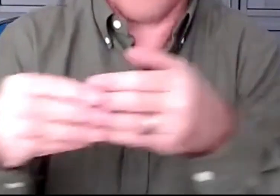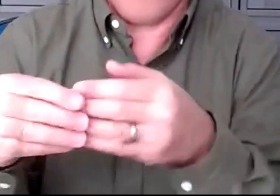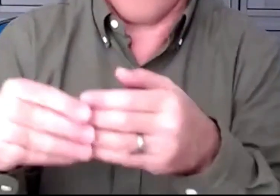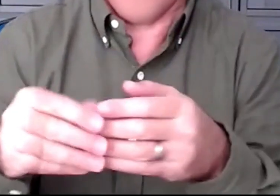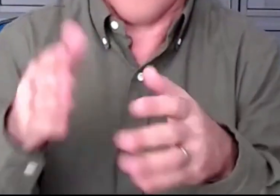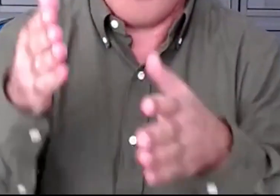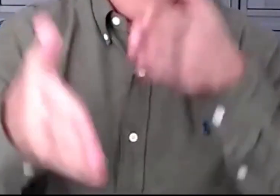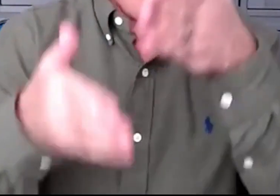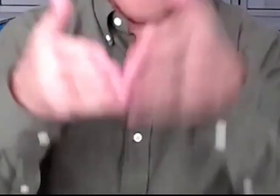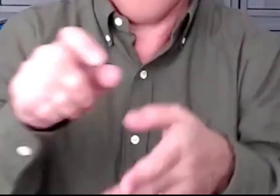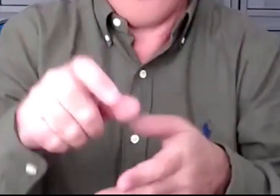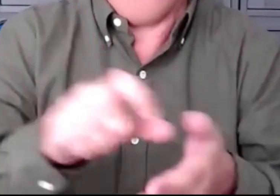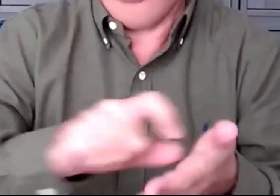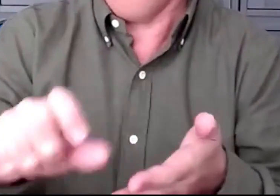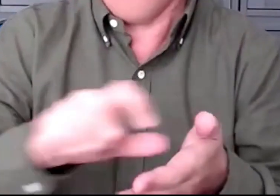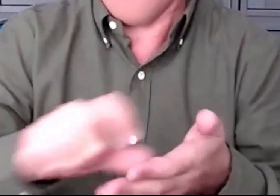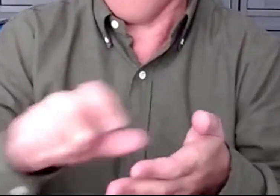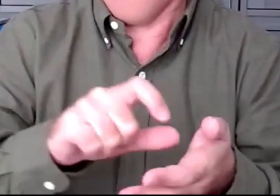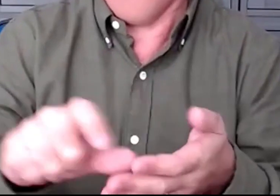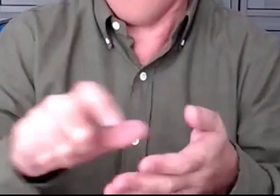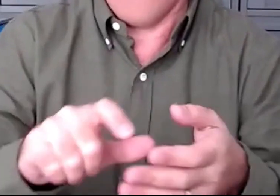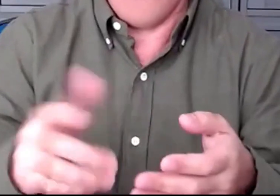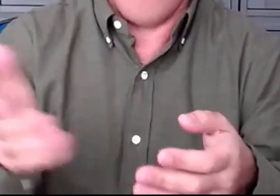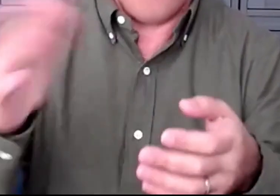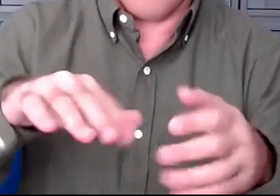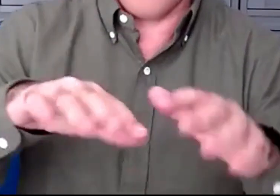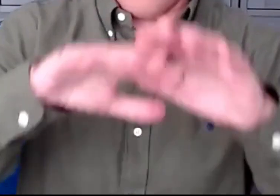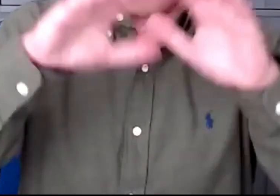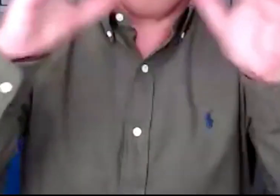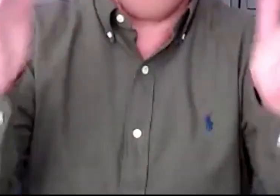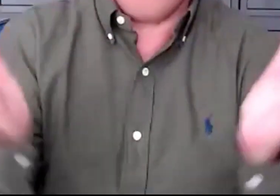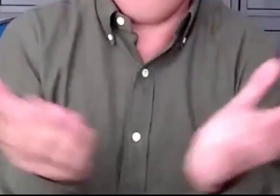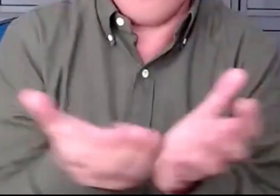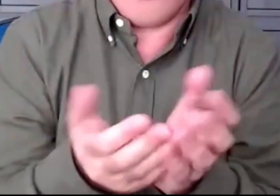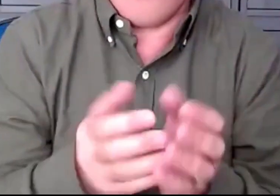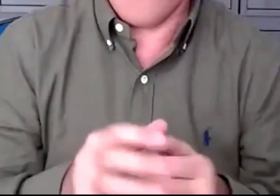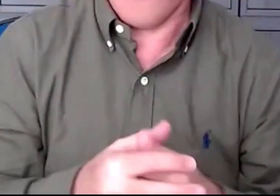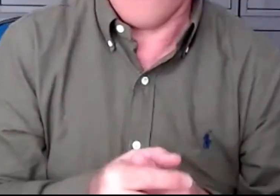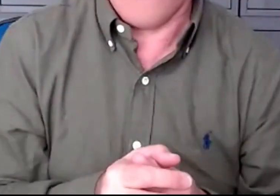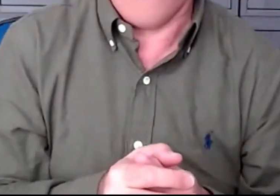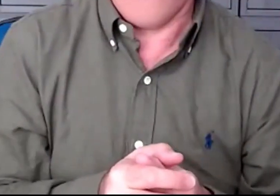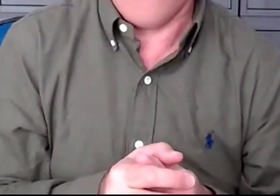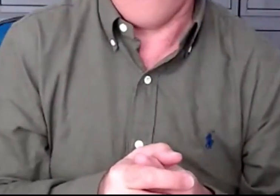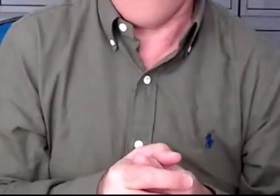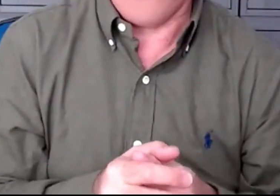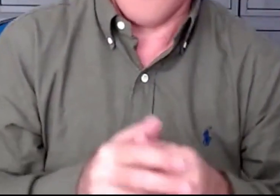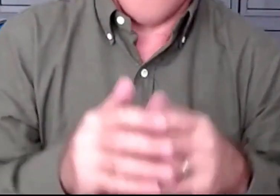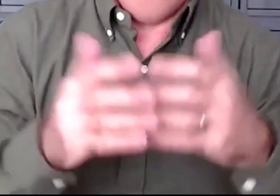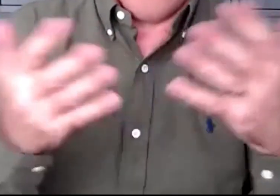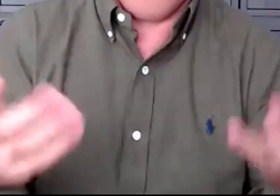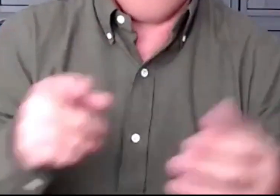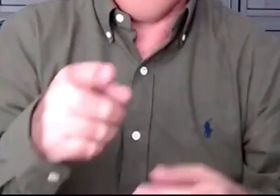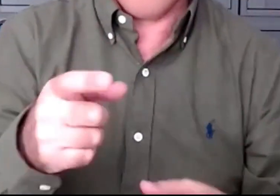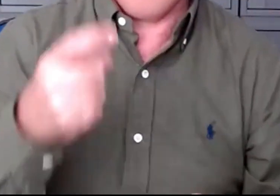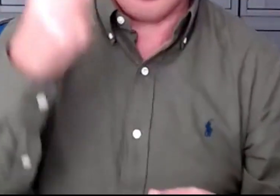And over 1 million leaders have been on these courses from right around the world.